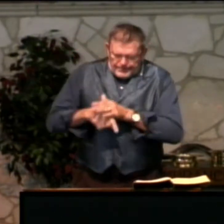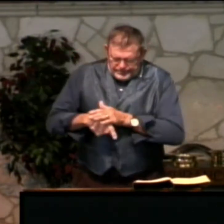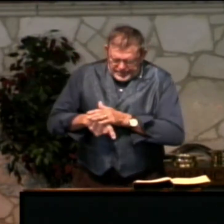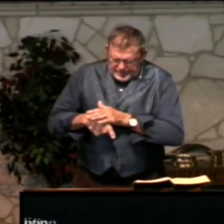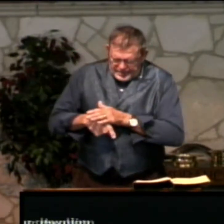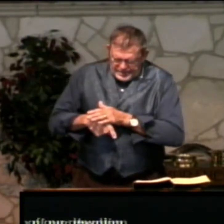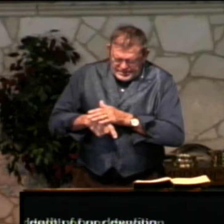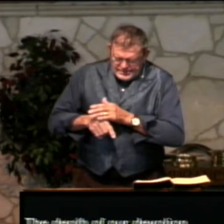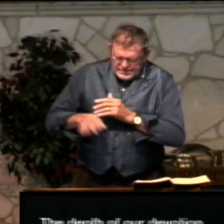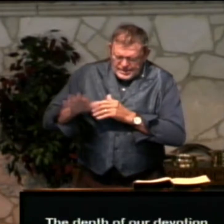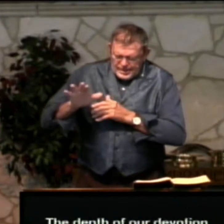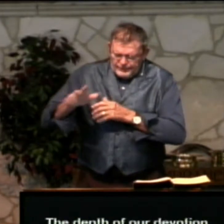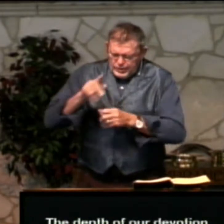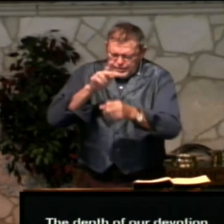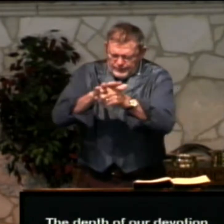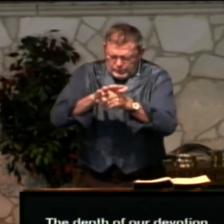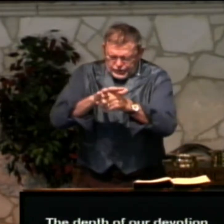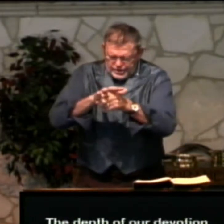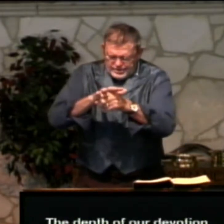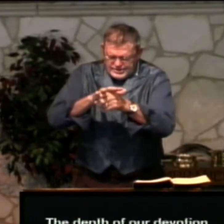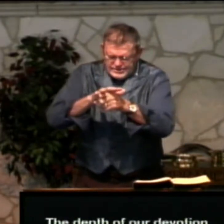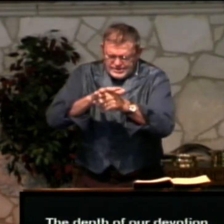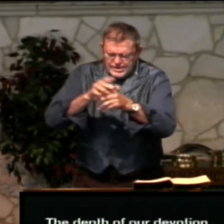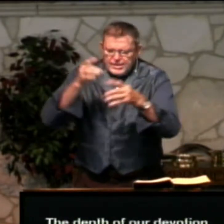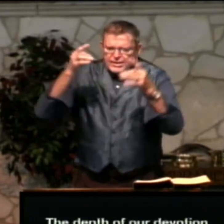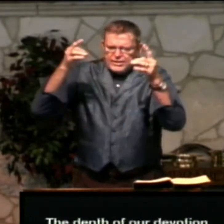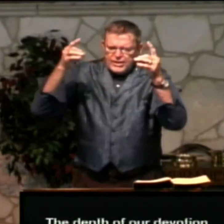The depth of your devotion